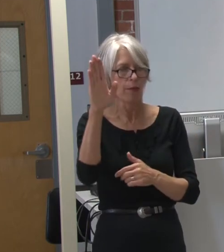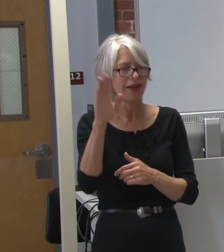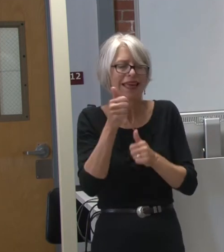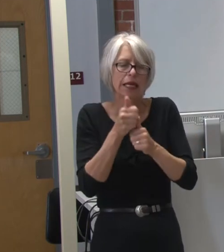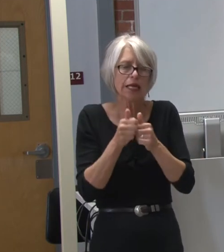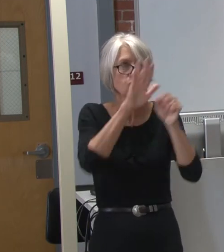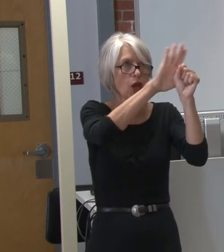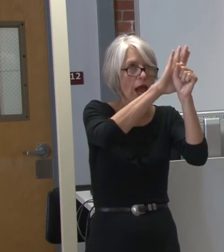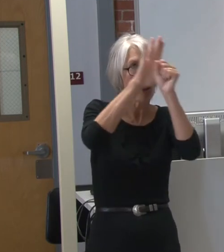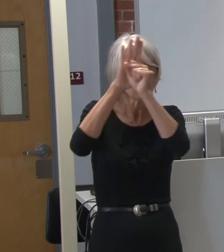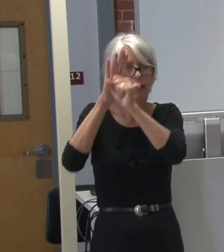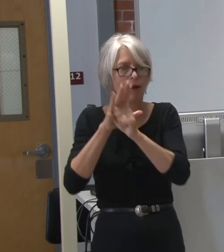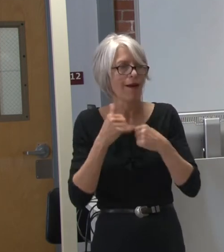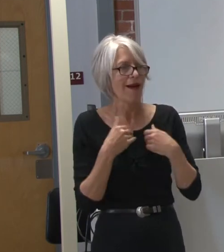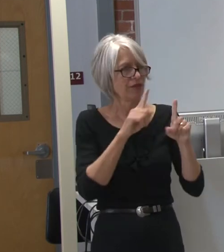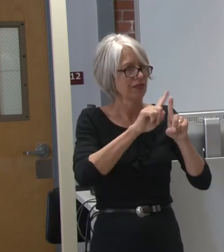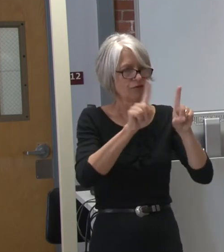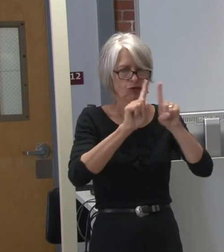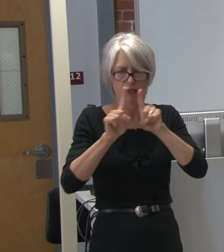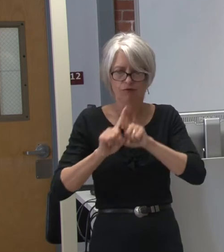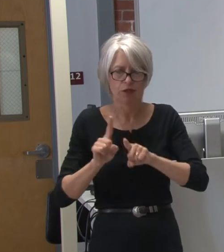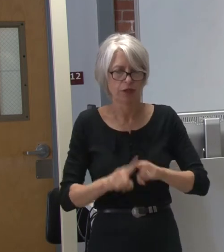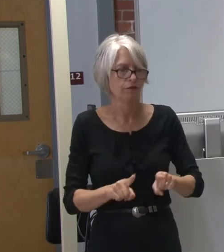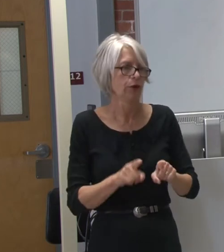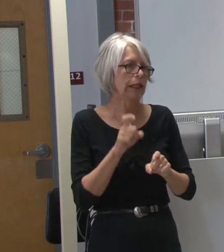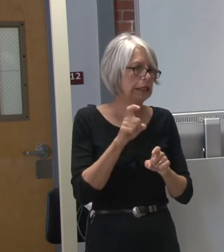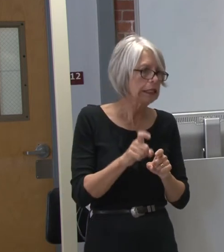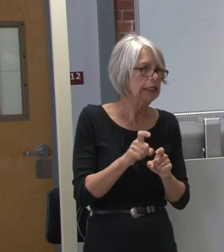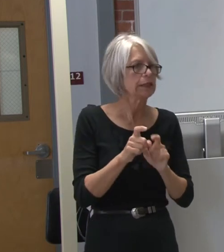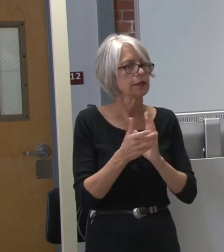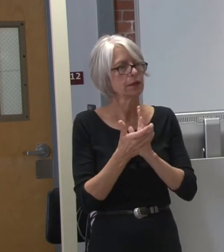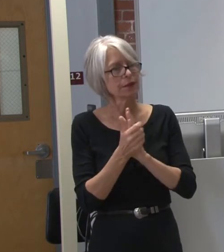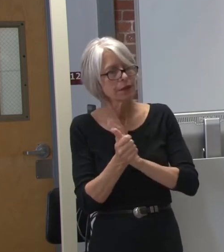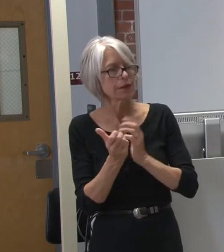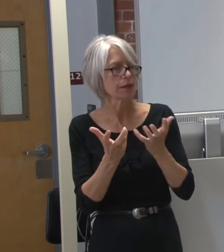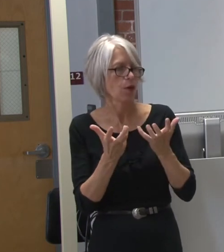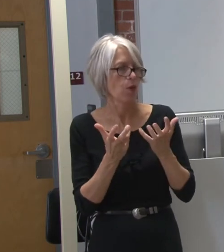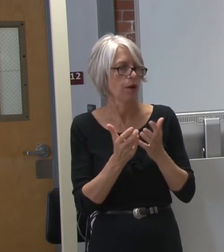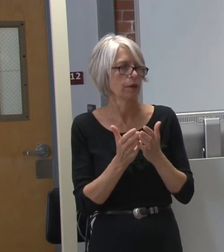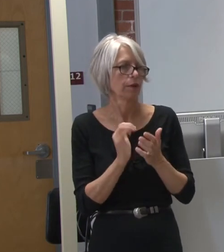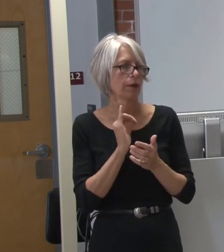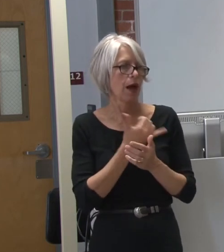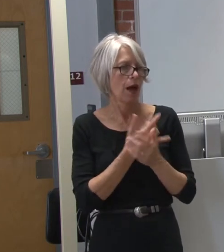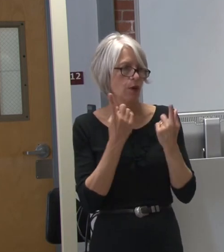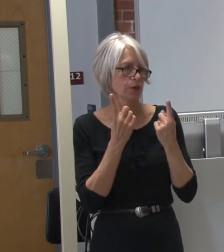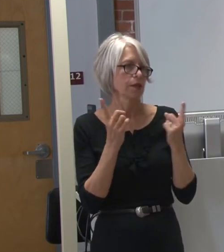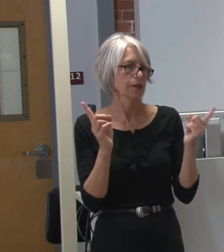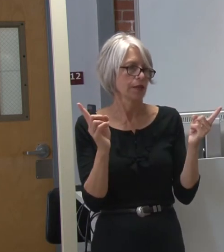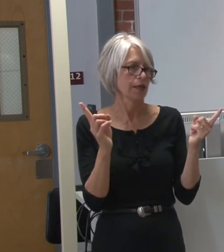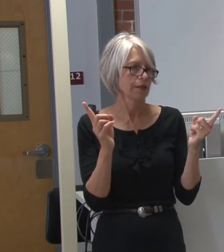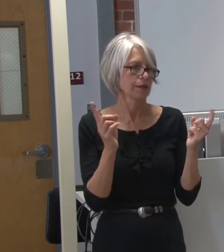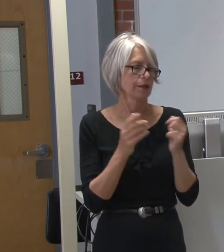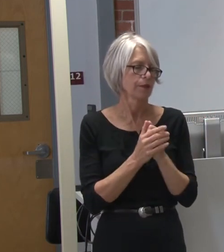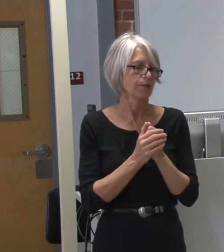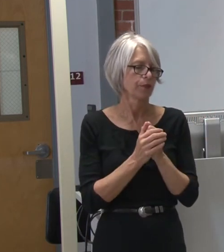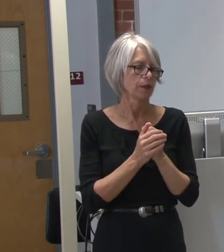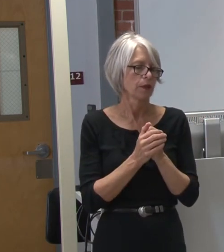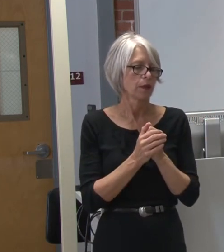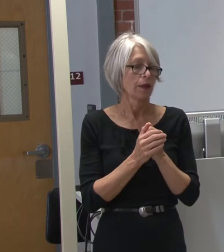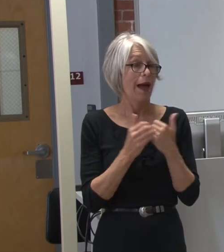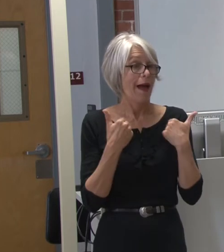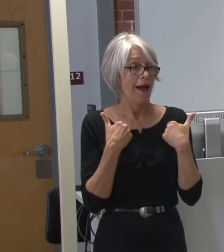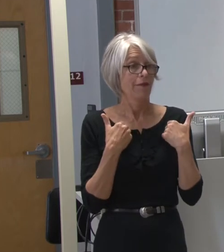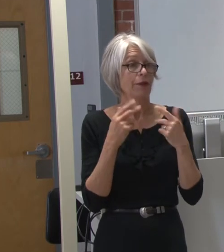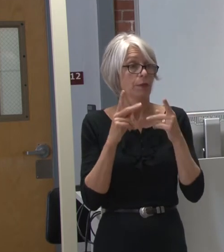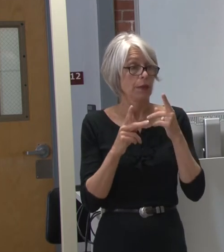your own needs, your own employment base. And our success in Massachusetts and at labor and workforce development is putting people back to